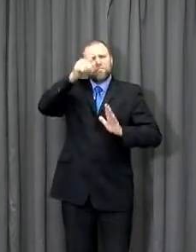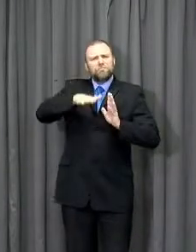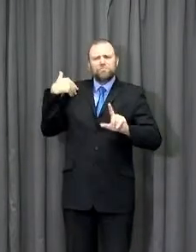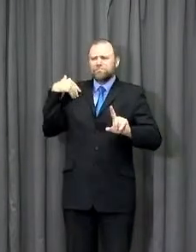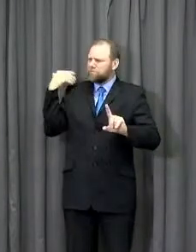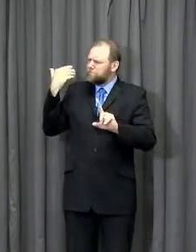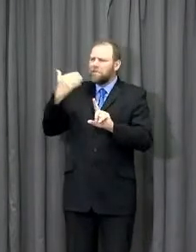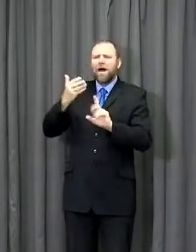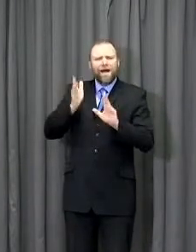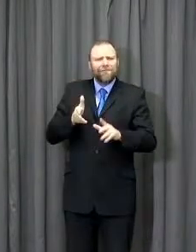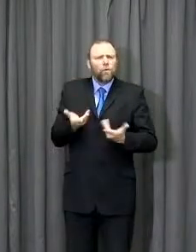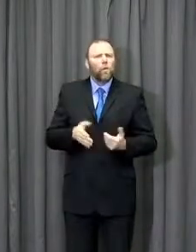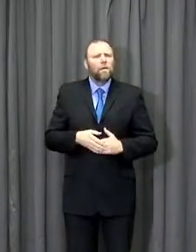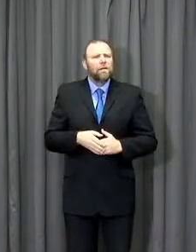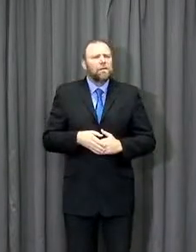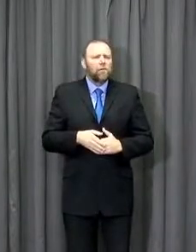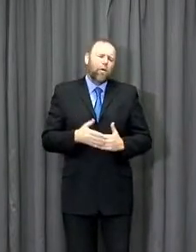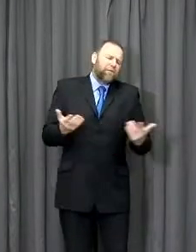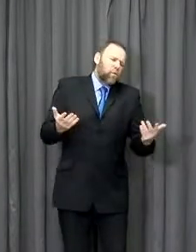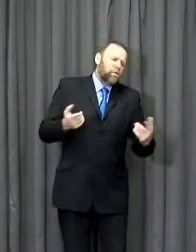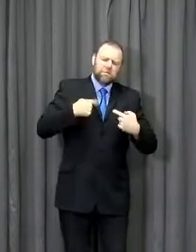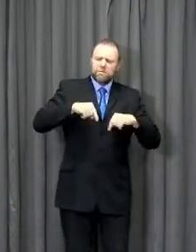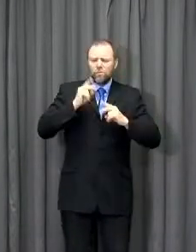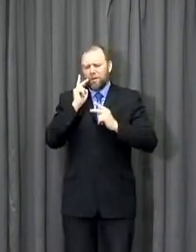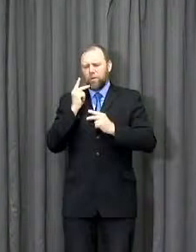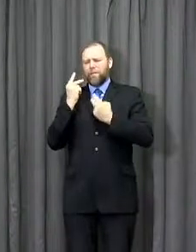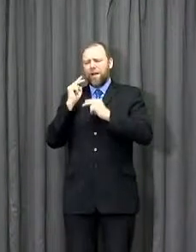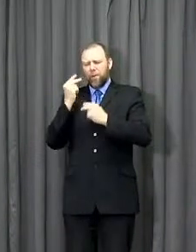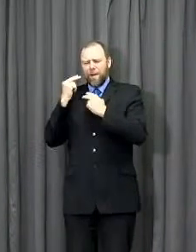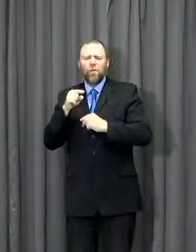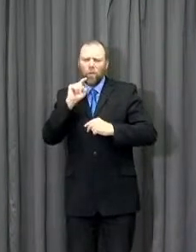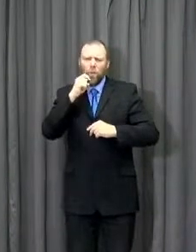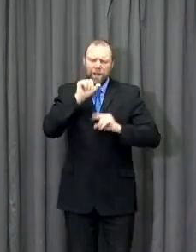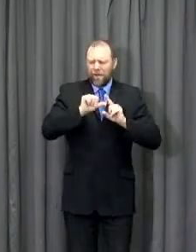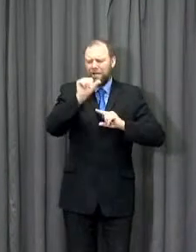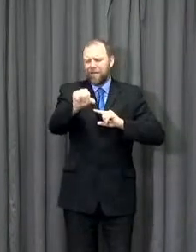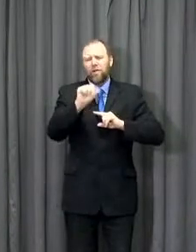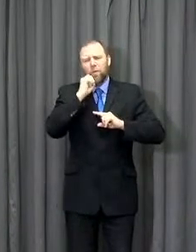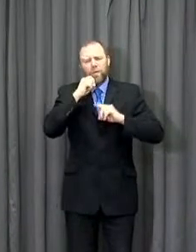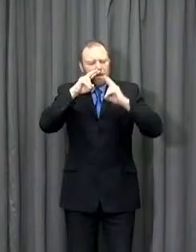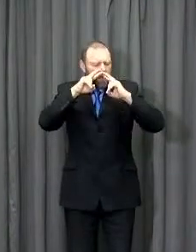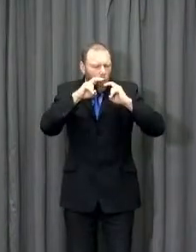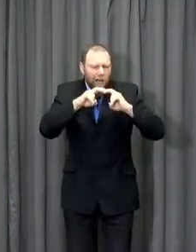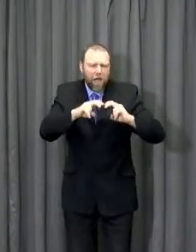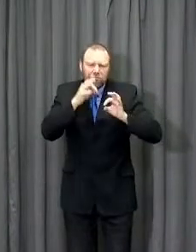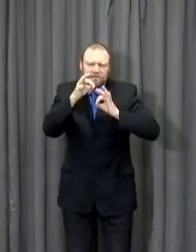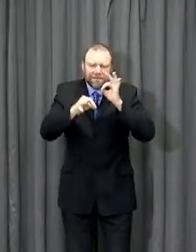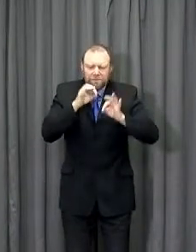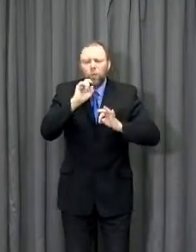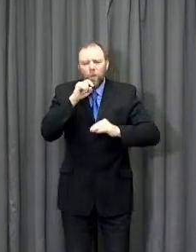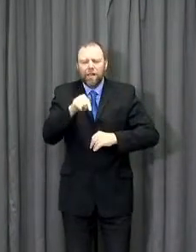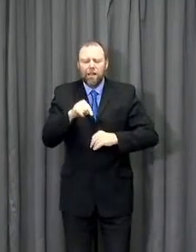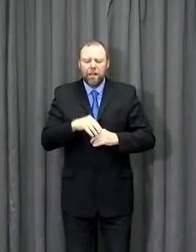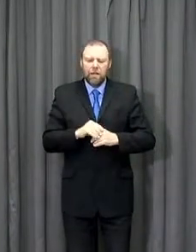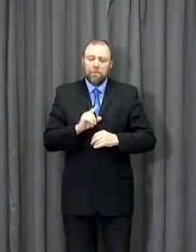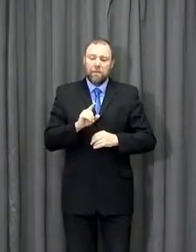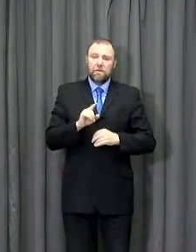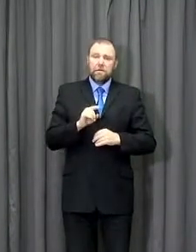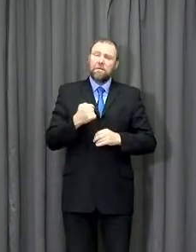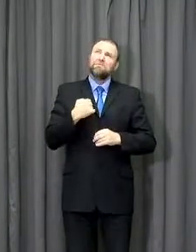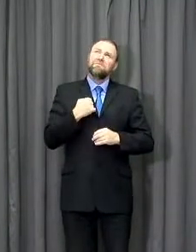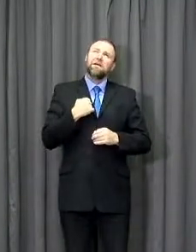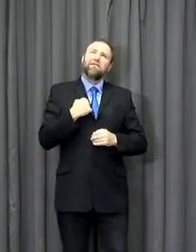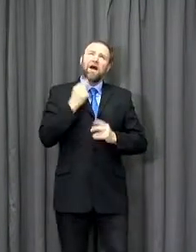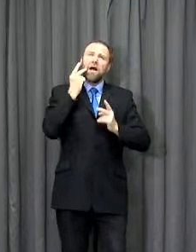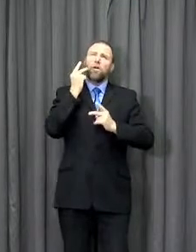and there will be inquiries and look-back exercises on all of this. And but if I was to pick out one thing